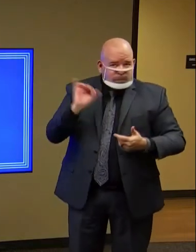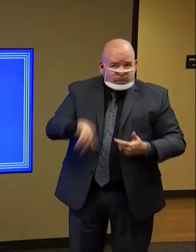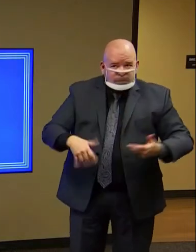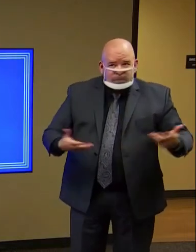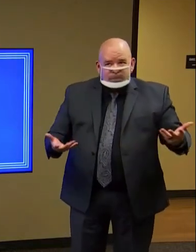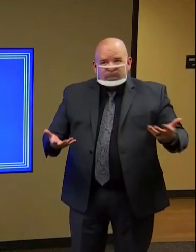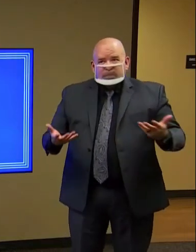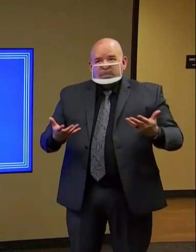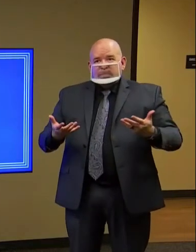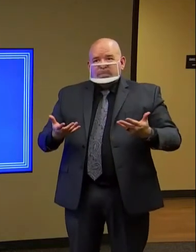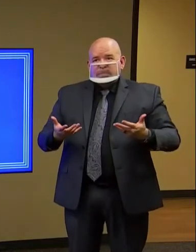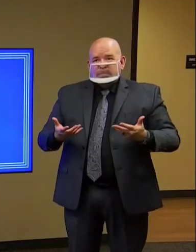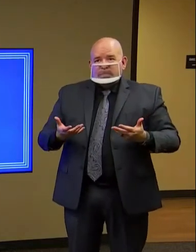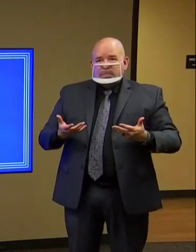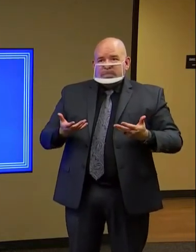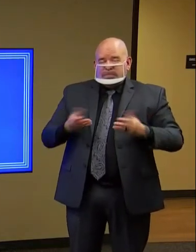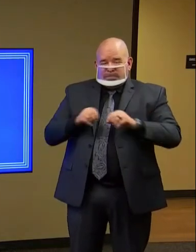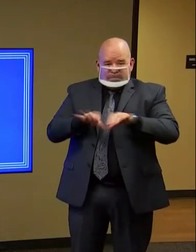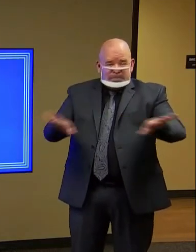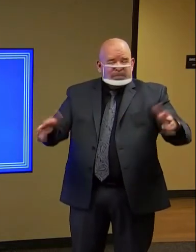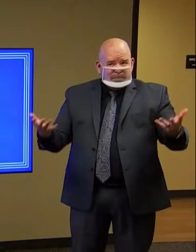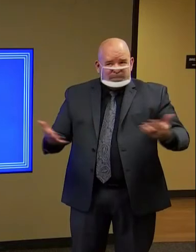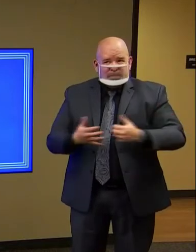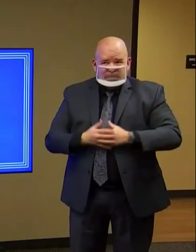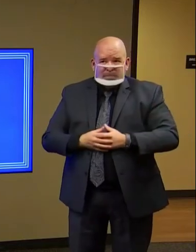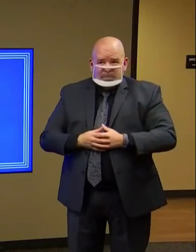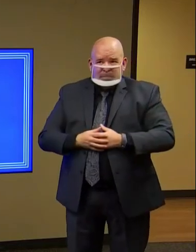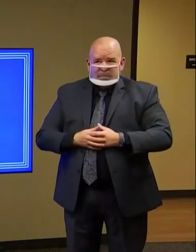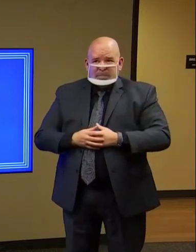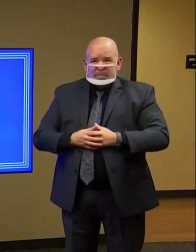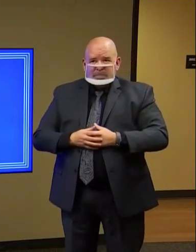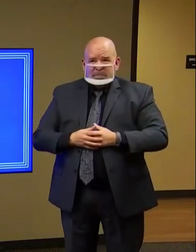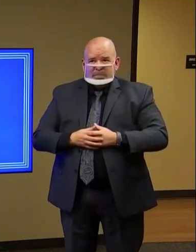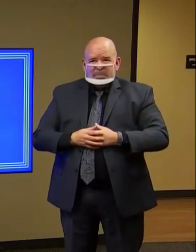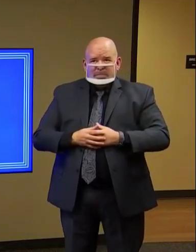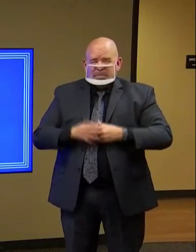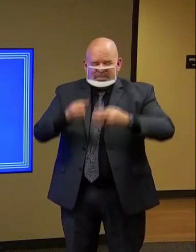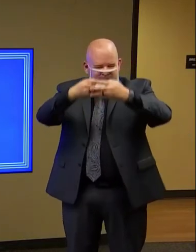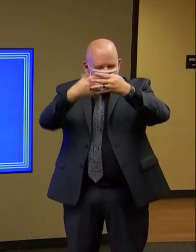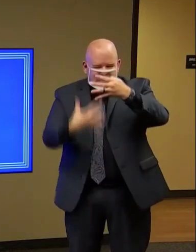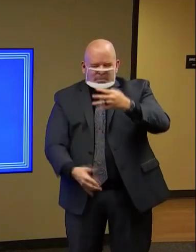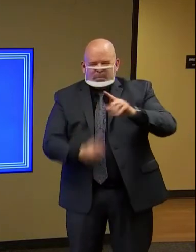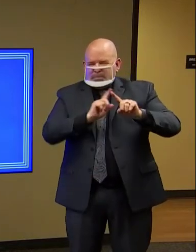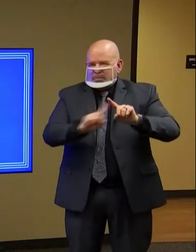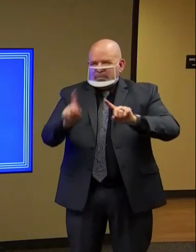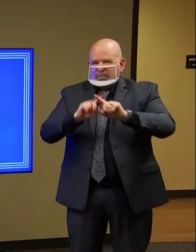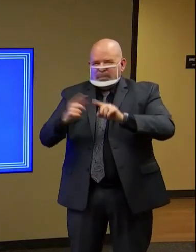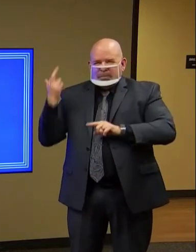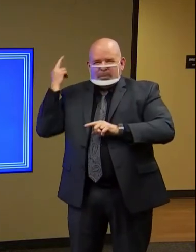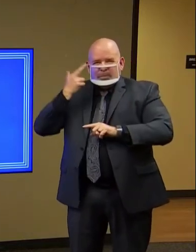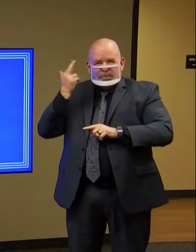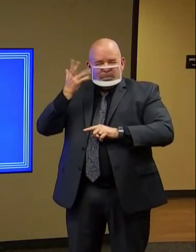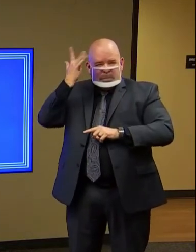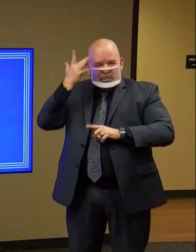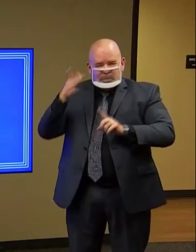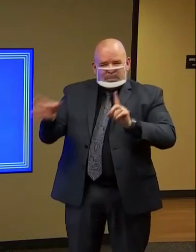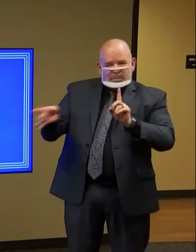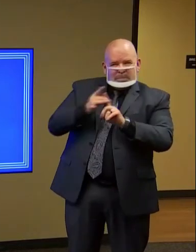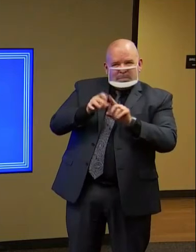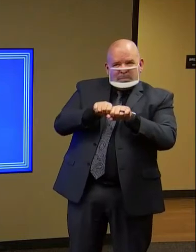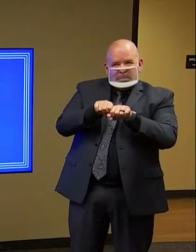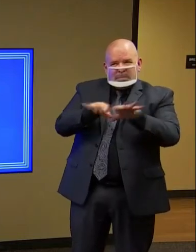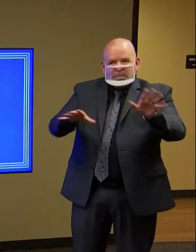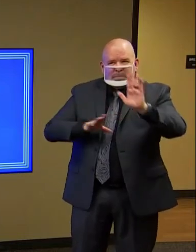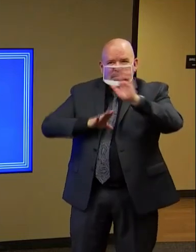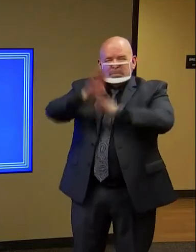population, that perhaps there might be some differences in that. The general population maybe not slowing down, staying home